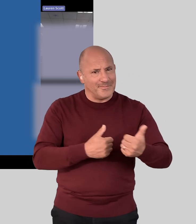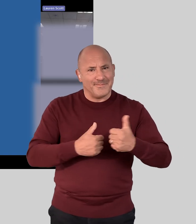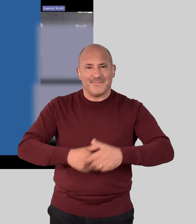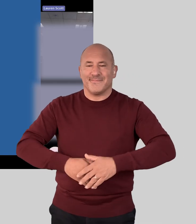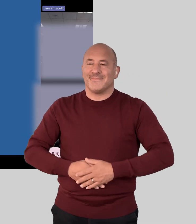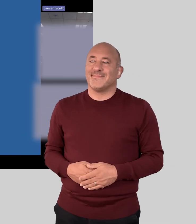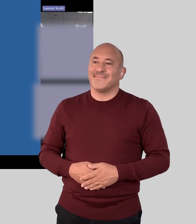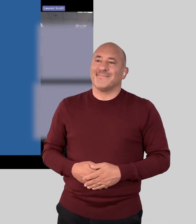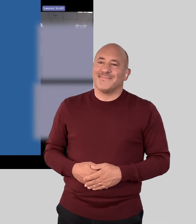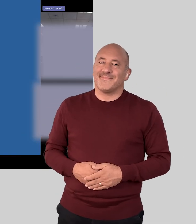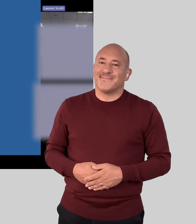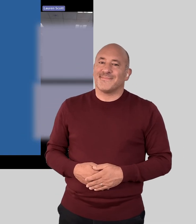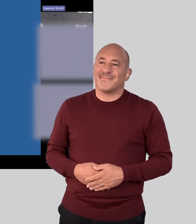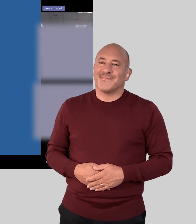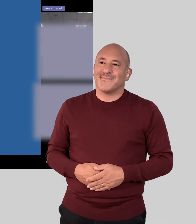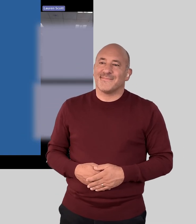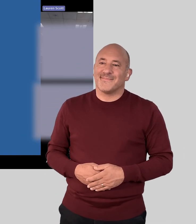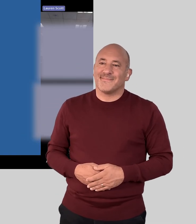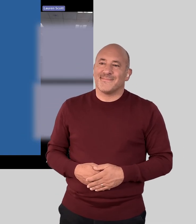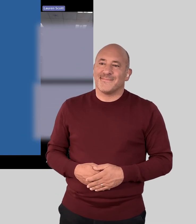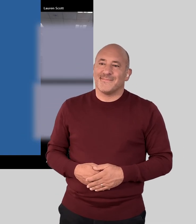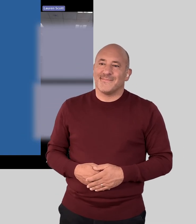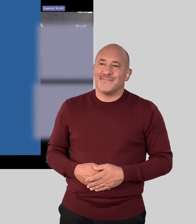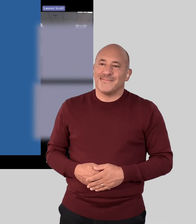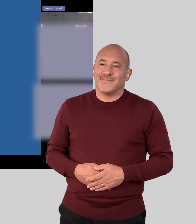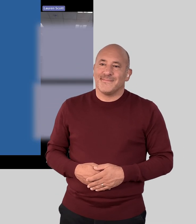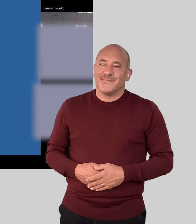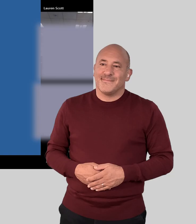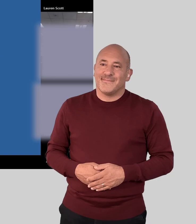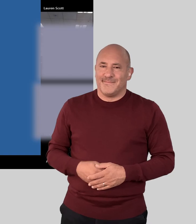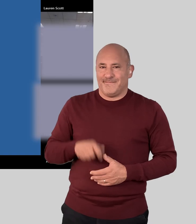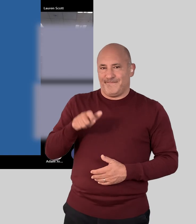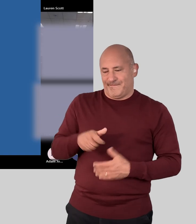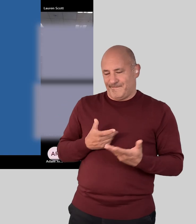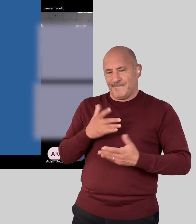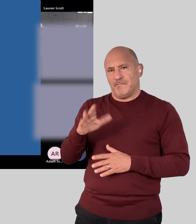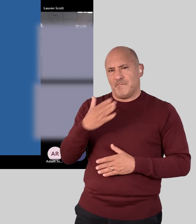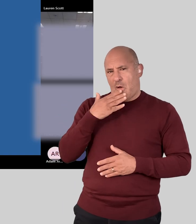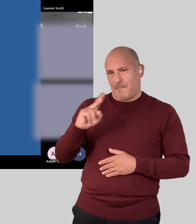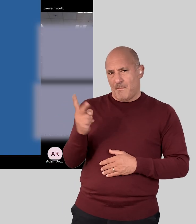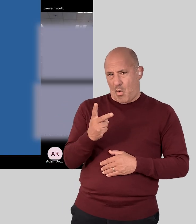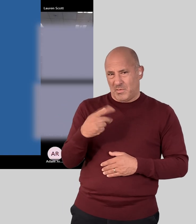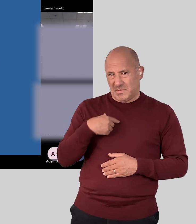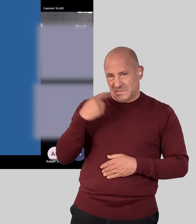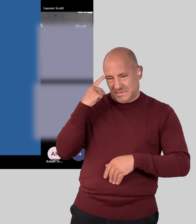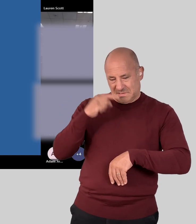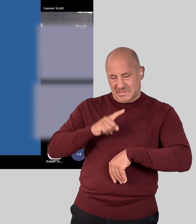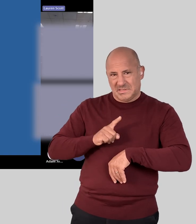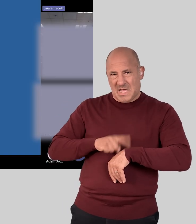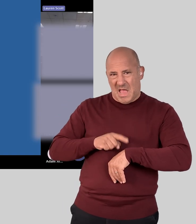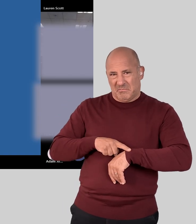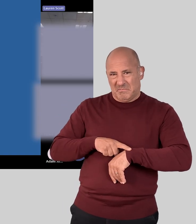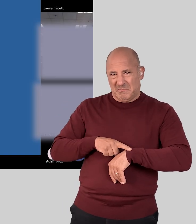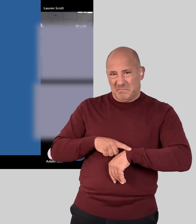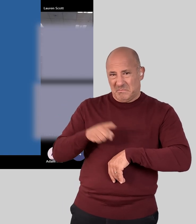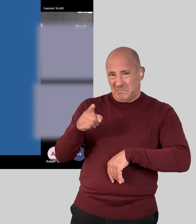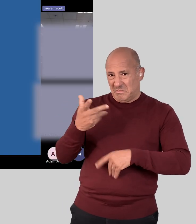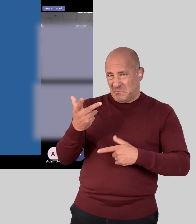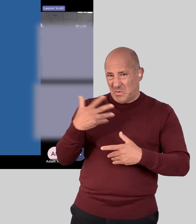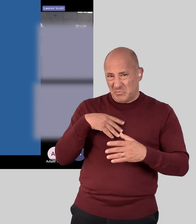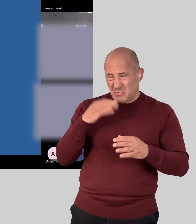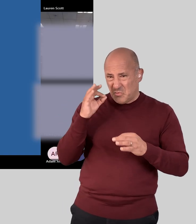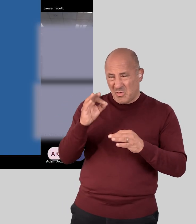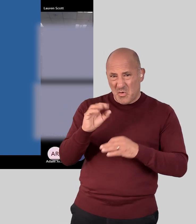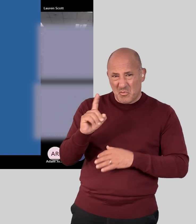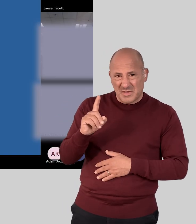and a good thing to think about. So thank you. Thank you both. I'm just aware of time. Did you have a